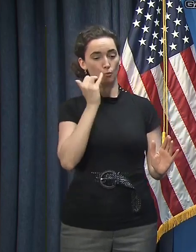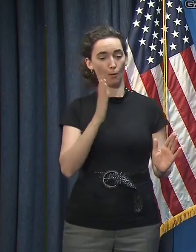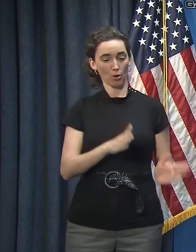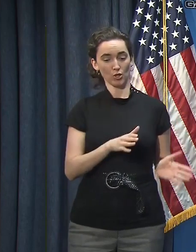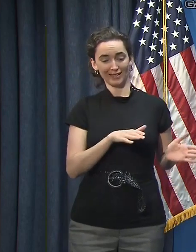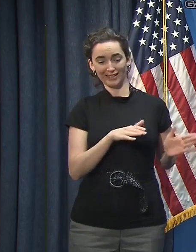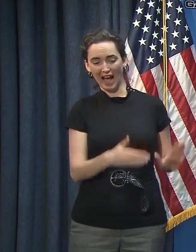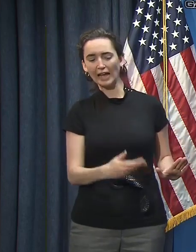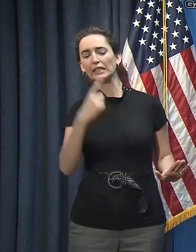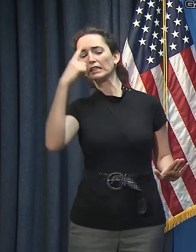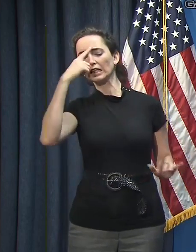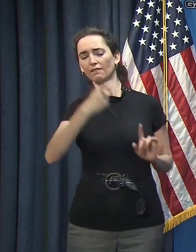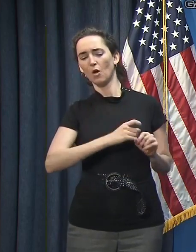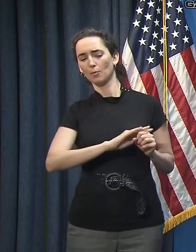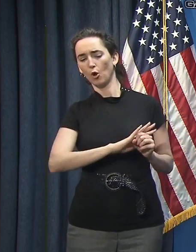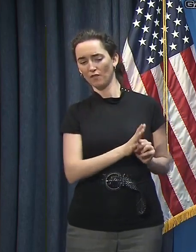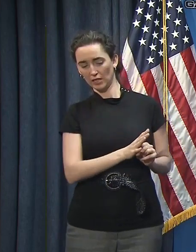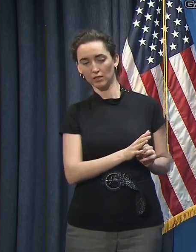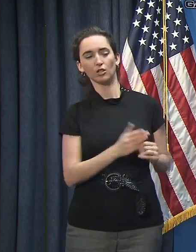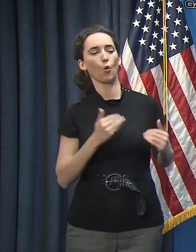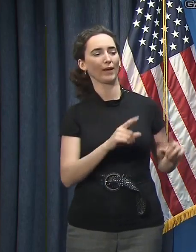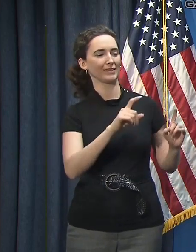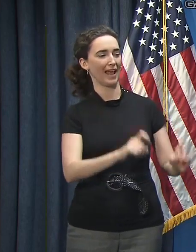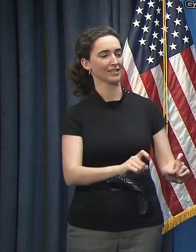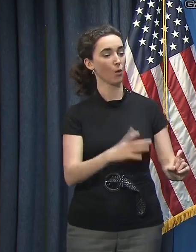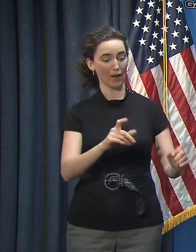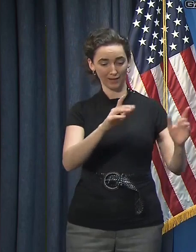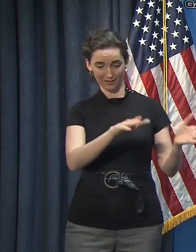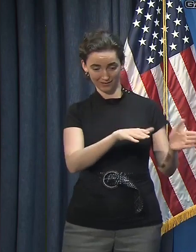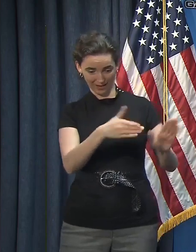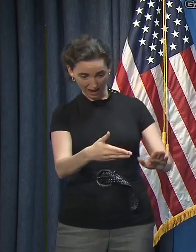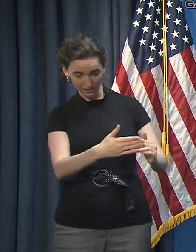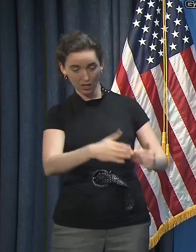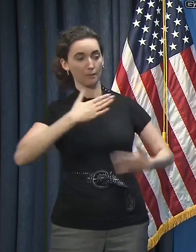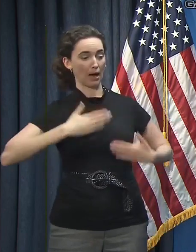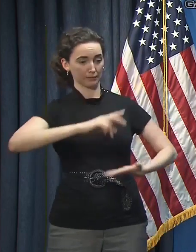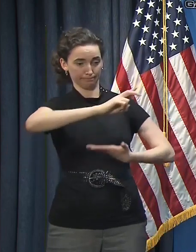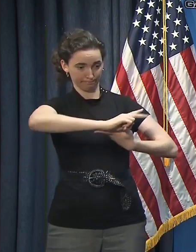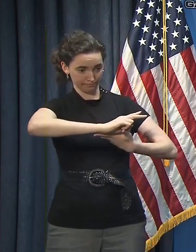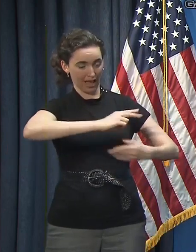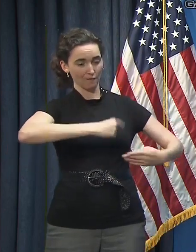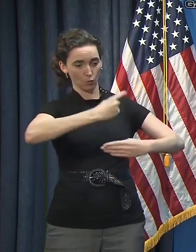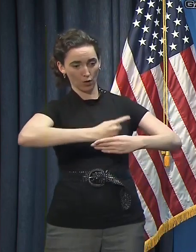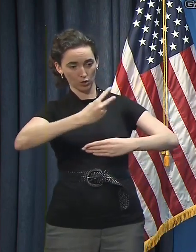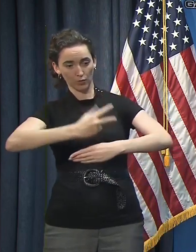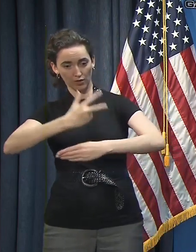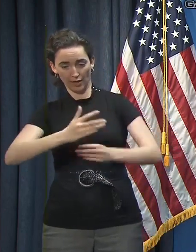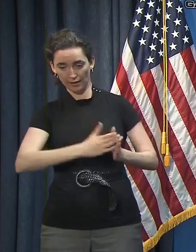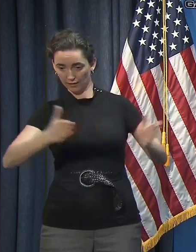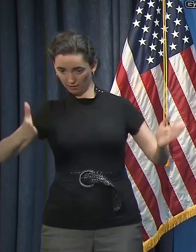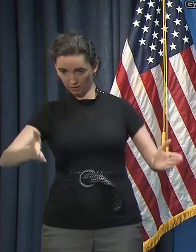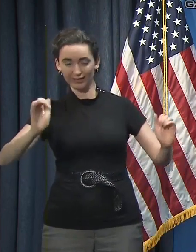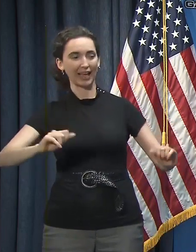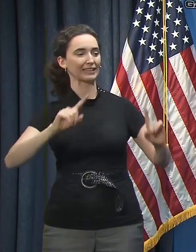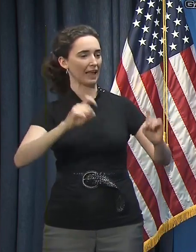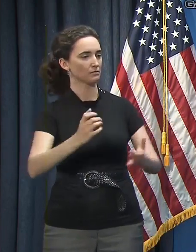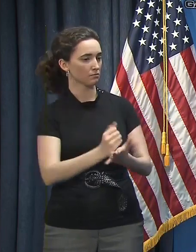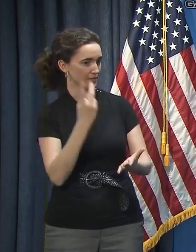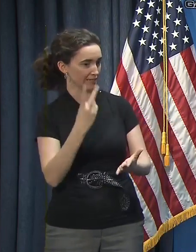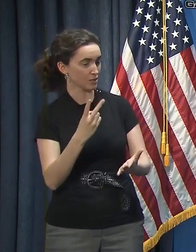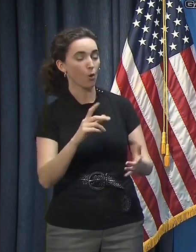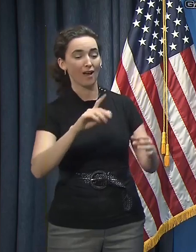COVID while they're still able to, within that 3 days that they're with the body. And that will give us some testing data that will tell us right off the